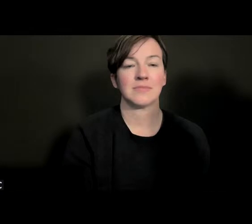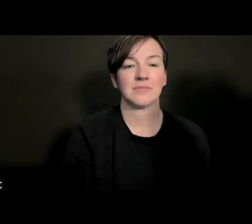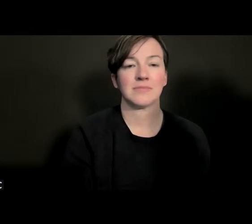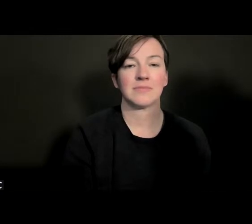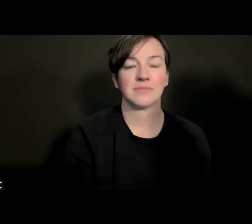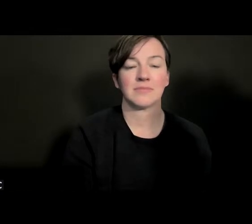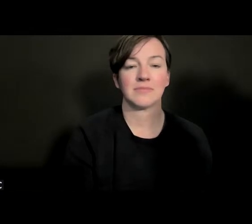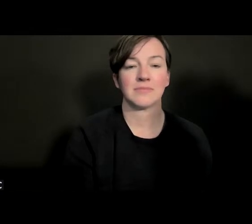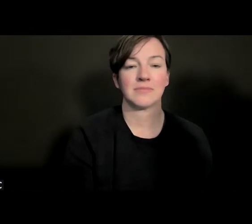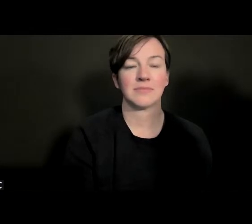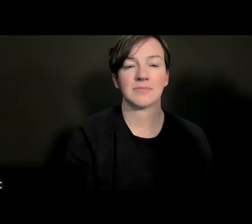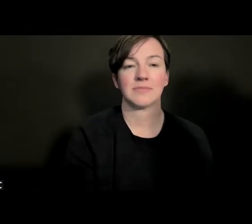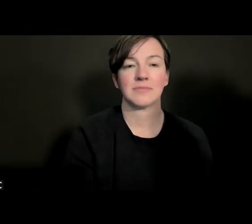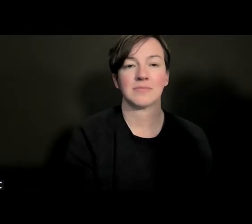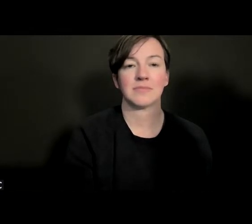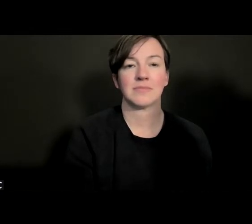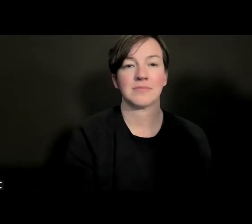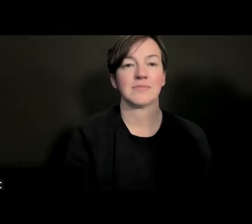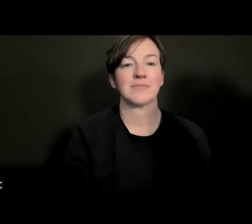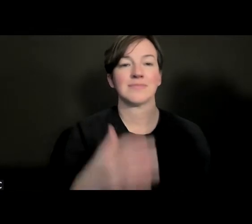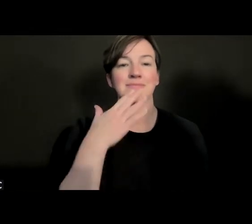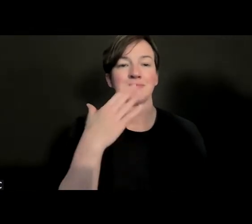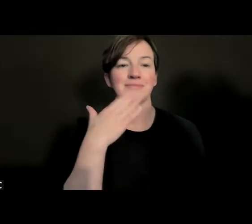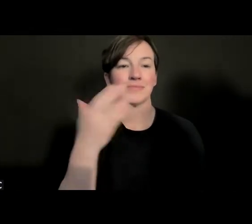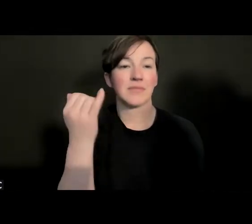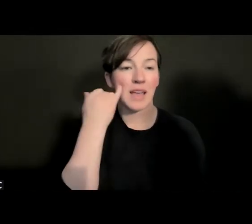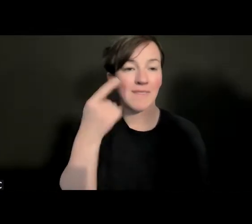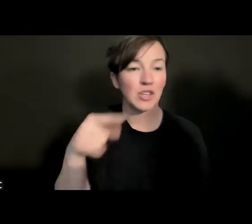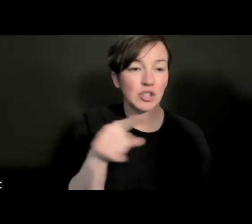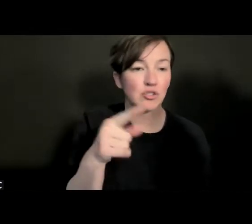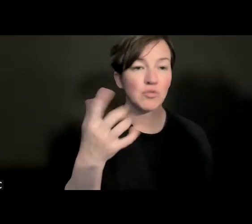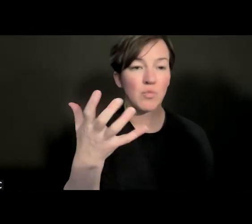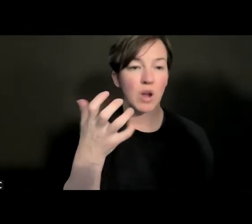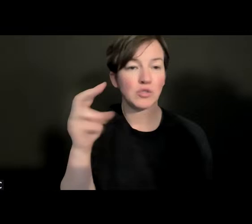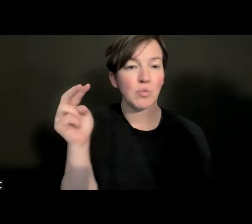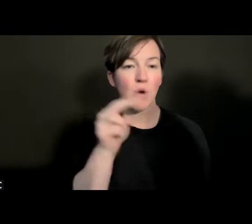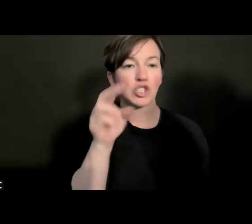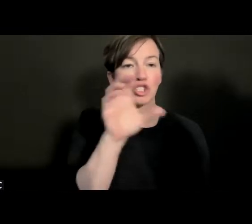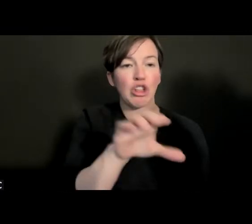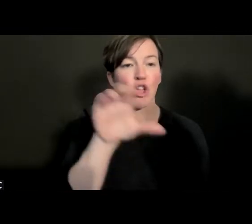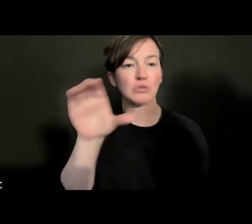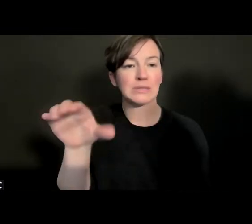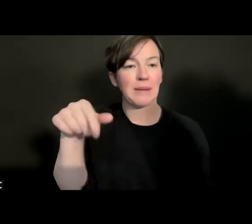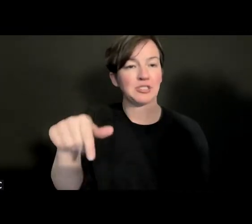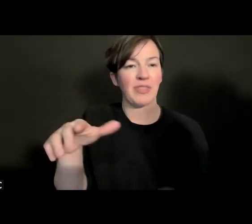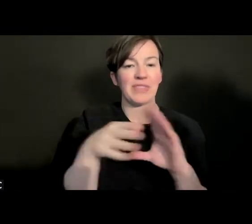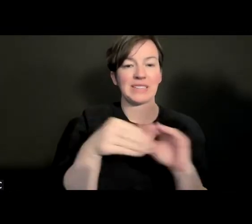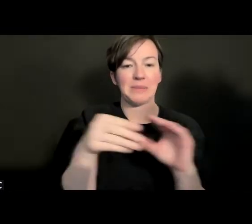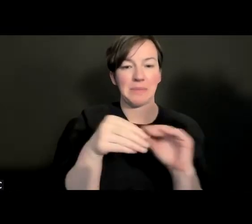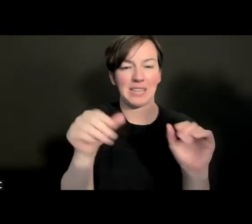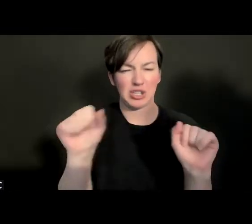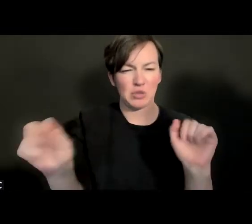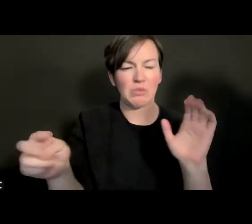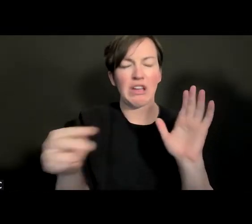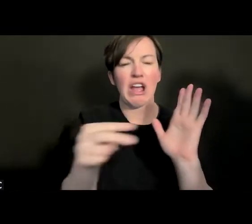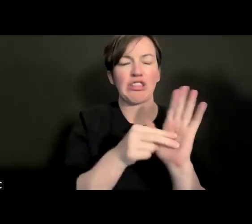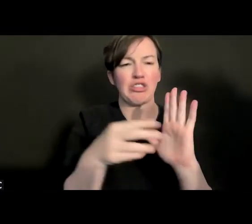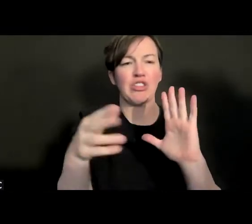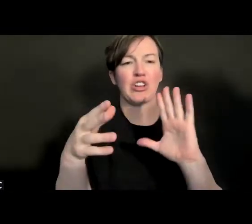Gracias. Thank you. If you wish to view closed caption of this meeting, please view the meeting